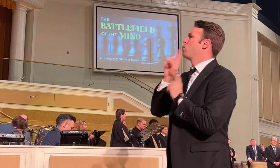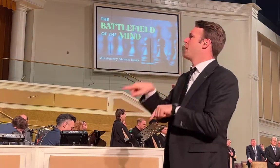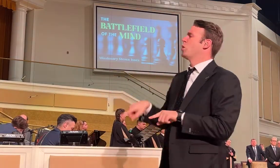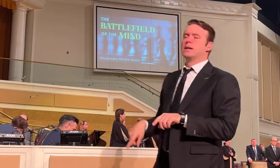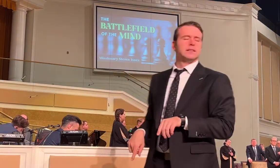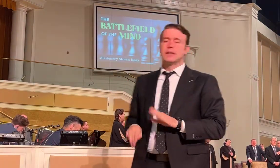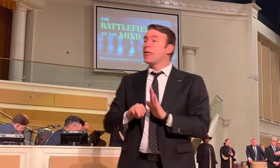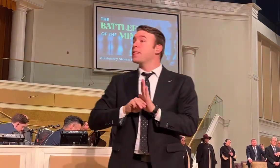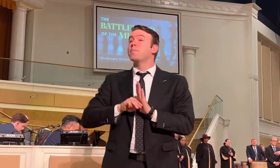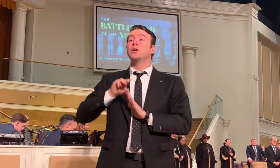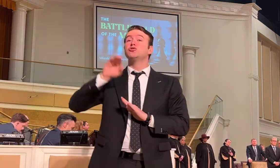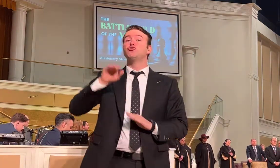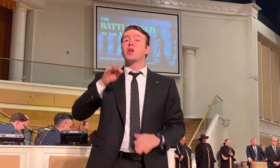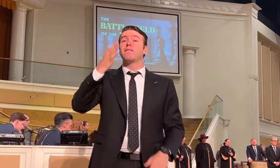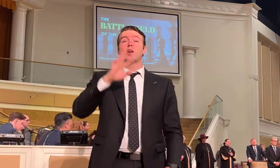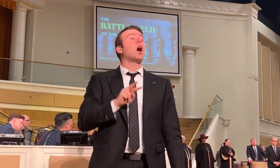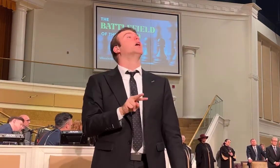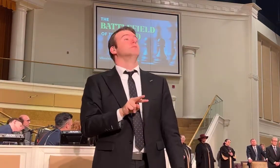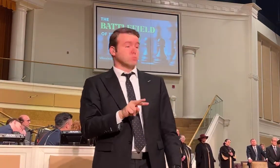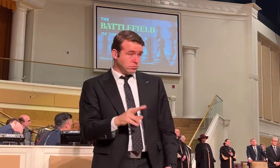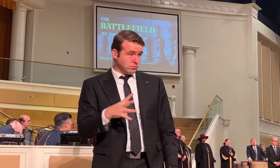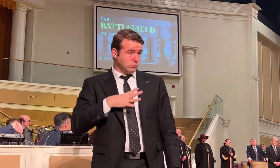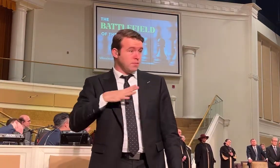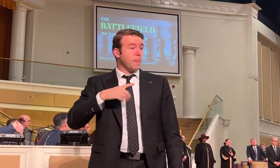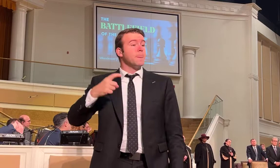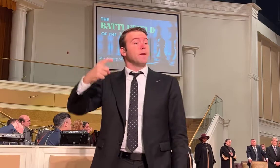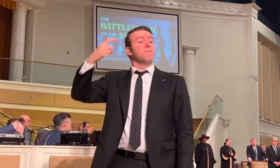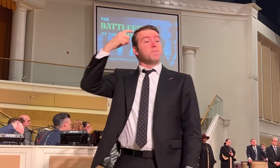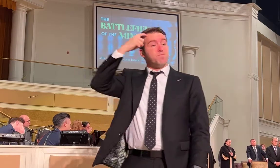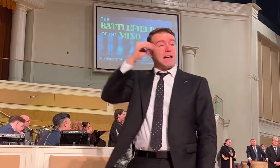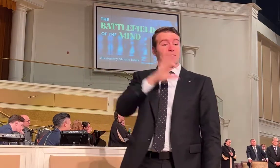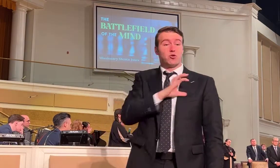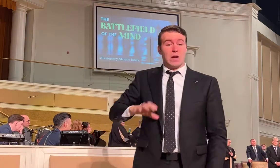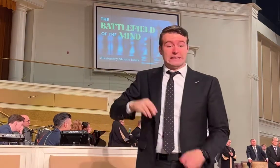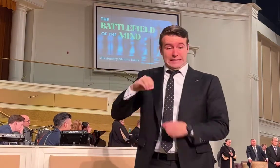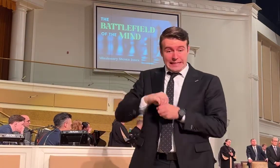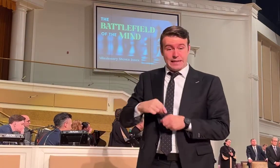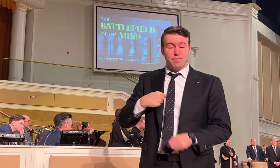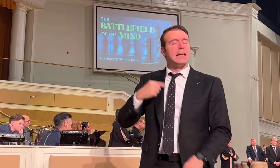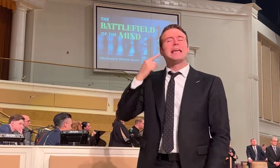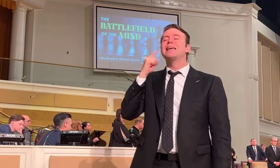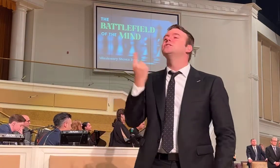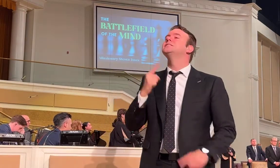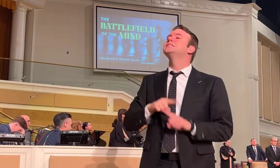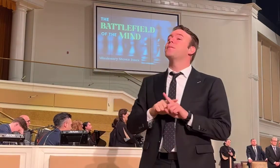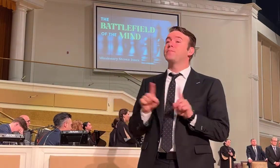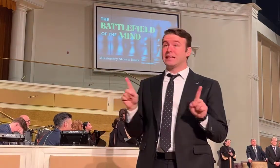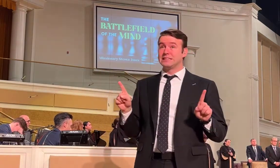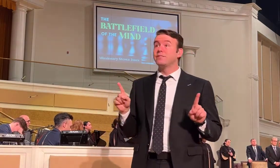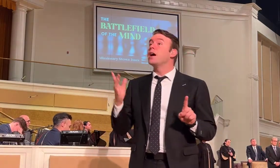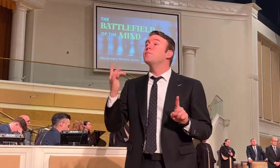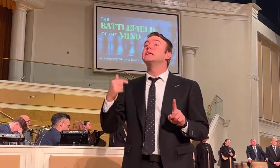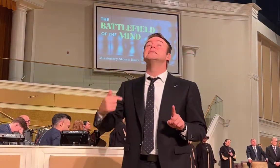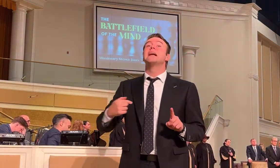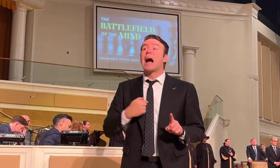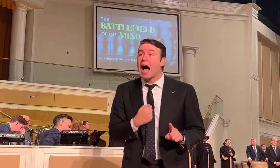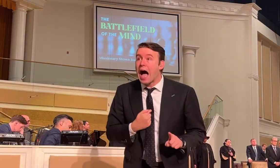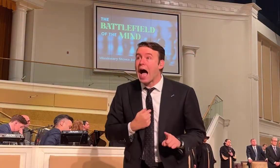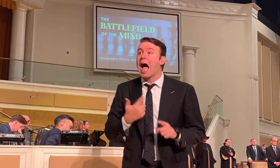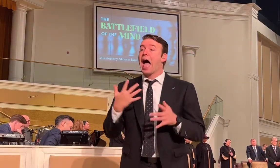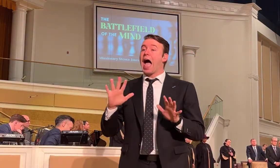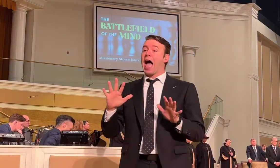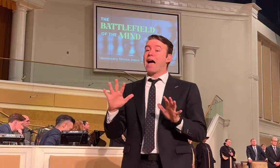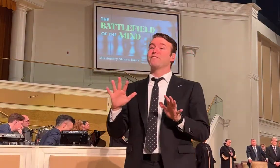but a mature child of God is going to say, the mind of Christ in me hears something different, because I have